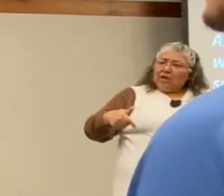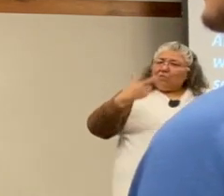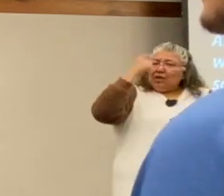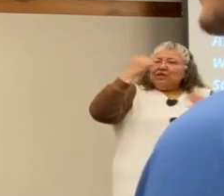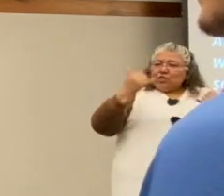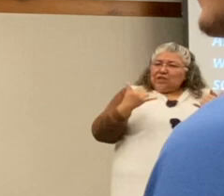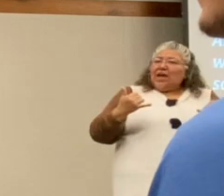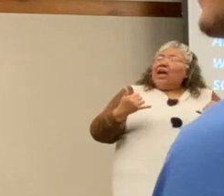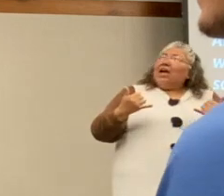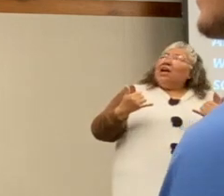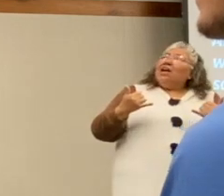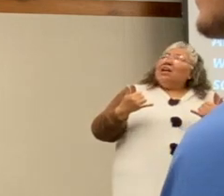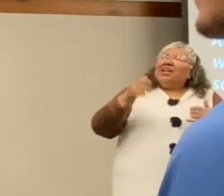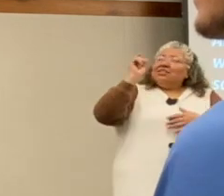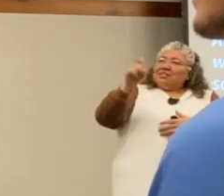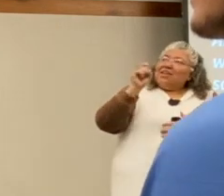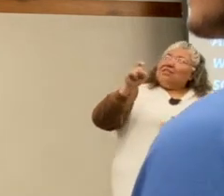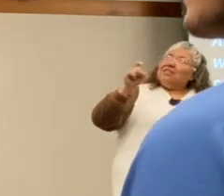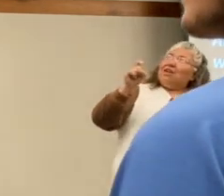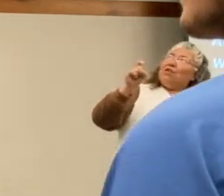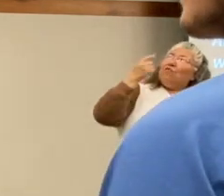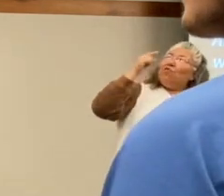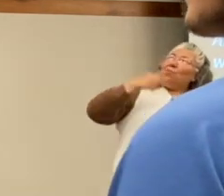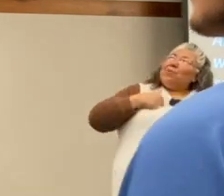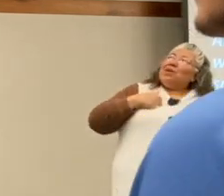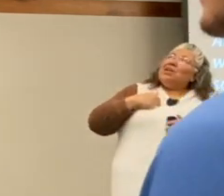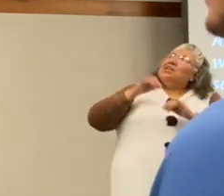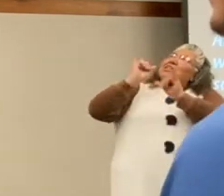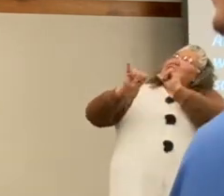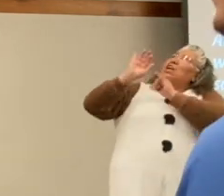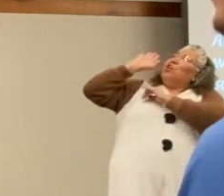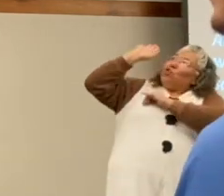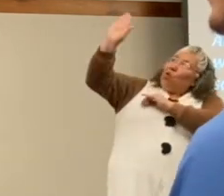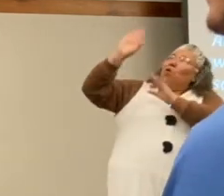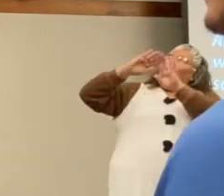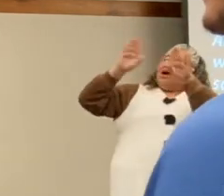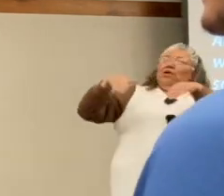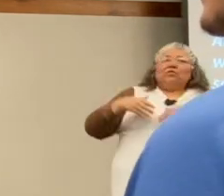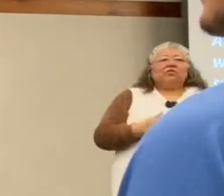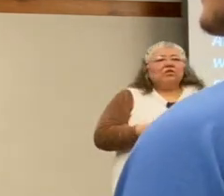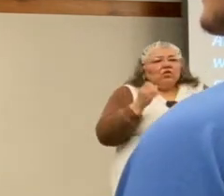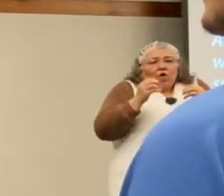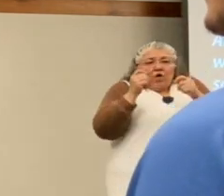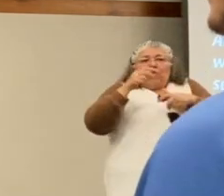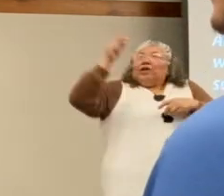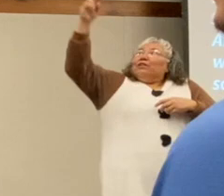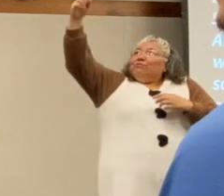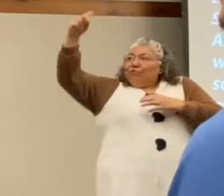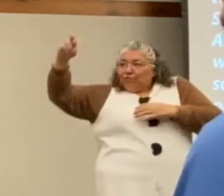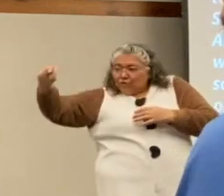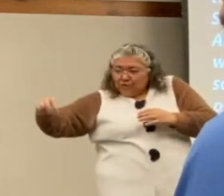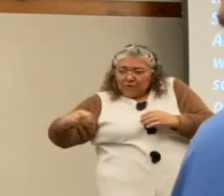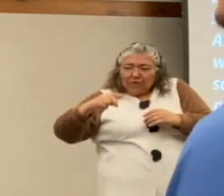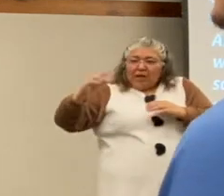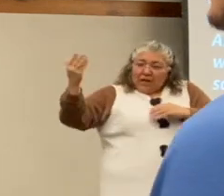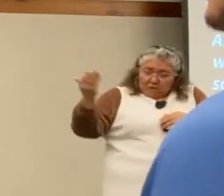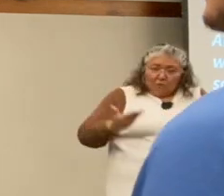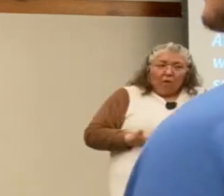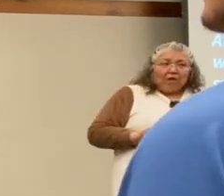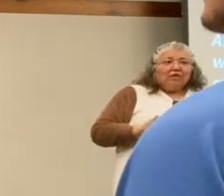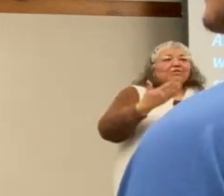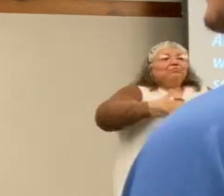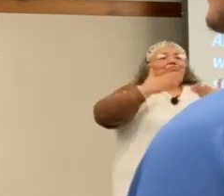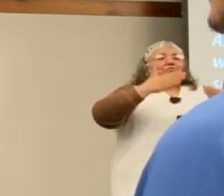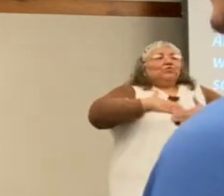because today it is necessary for me to stay at your house." So he quickly came down and welcomed him